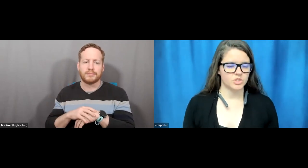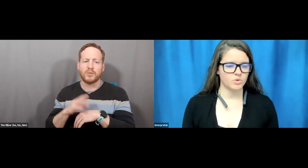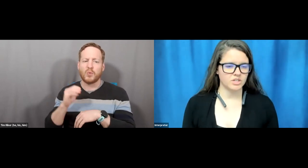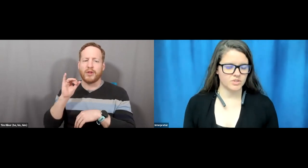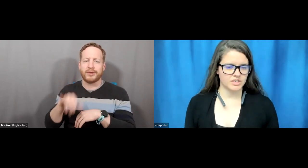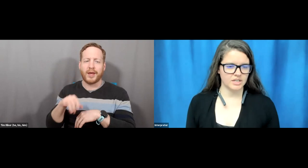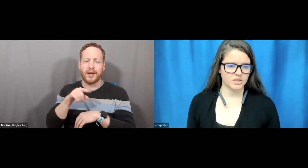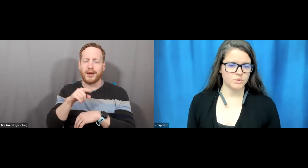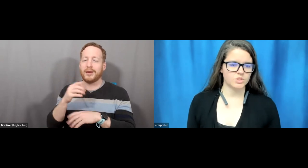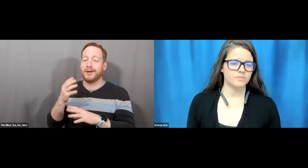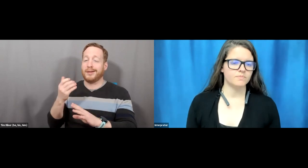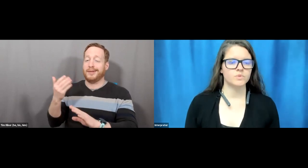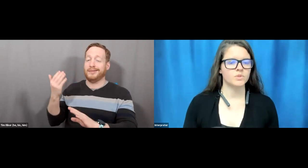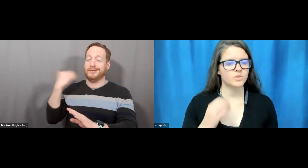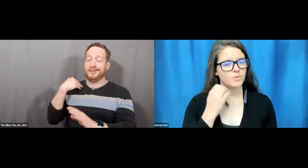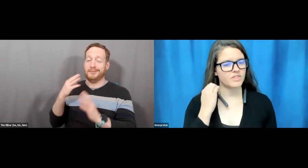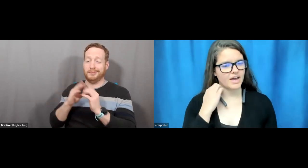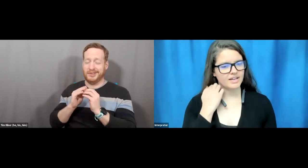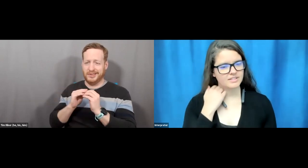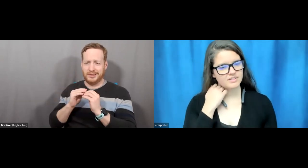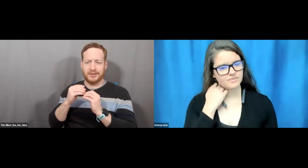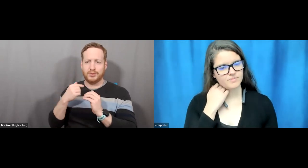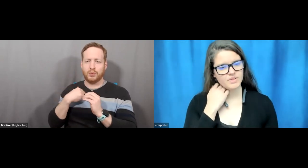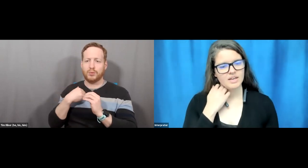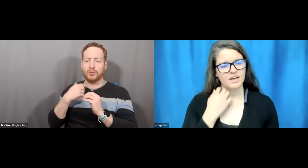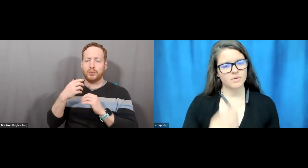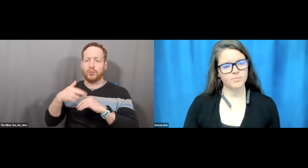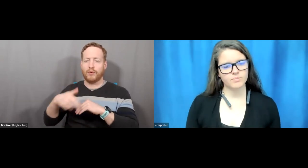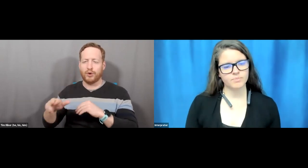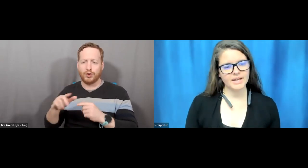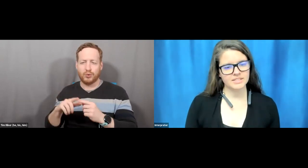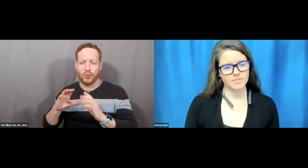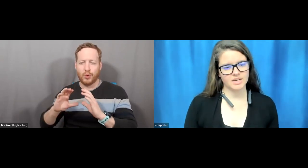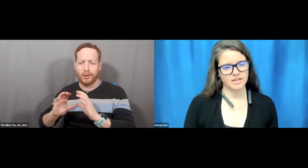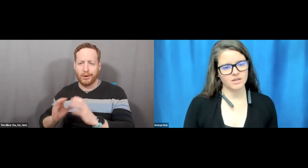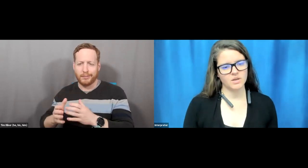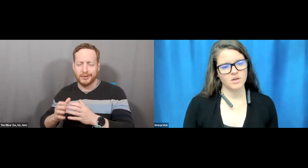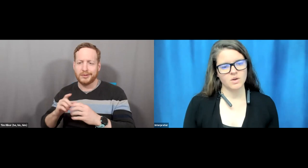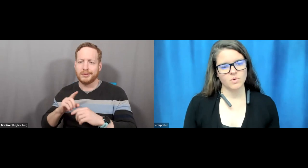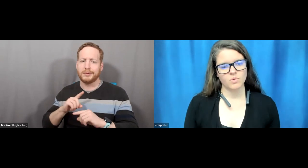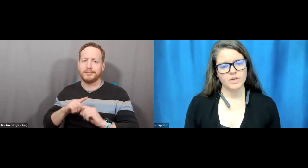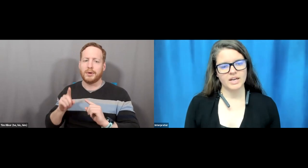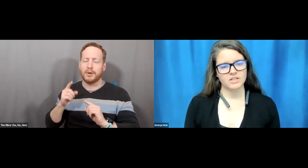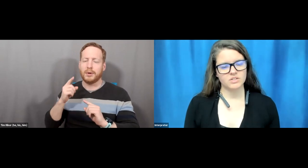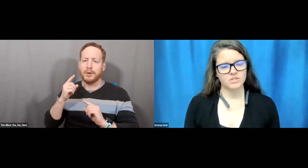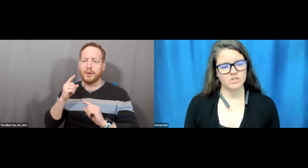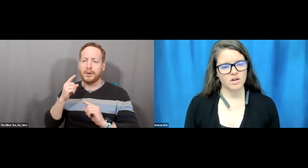ensure diversity and inclusion. So with that, at our past meeting, we had talked